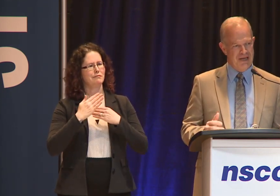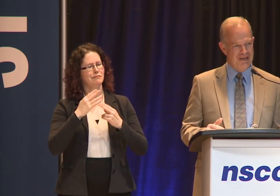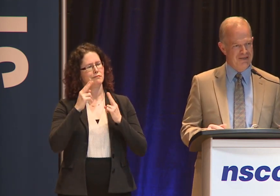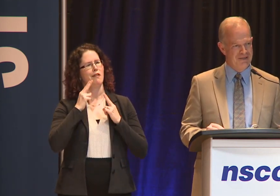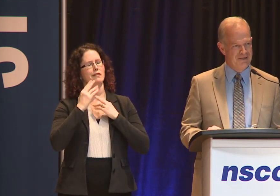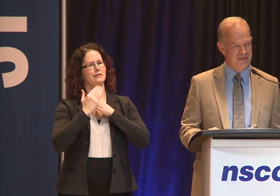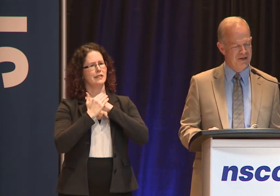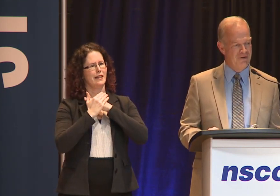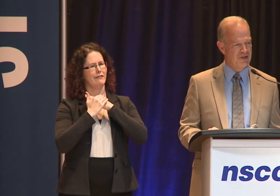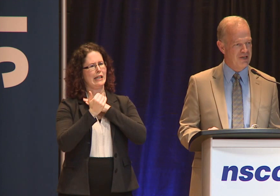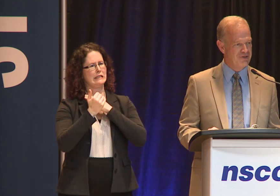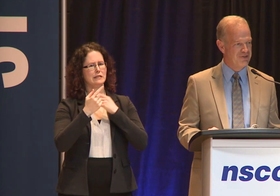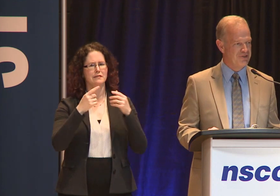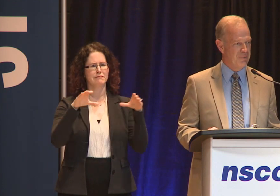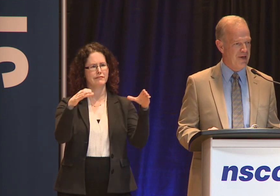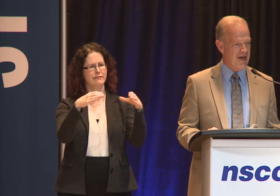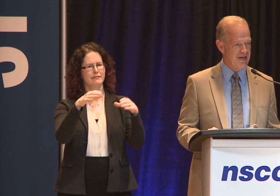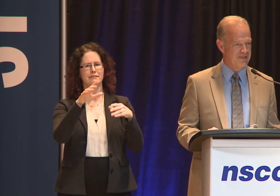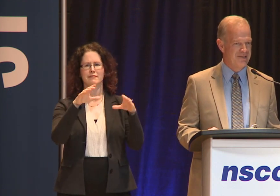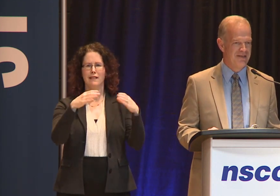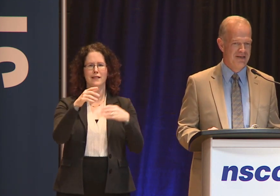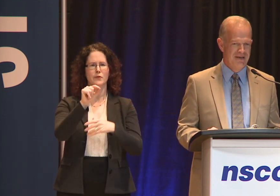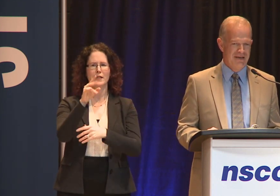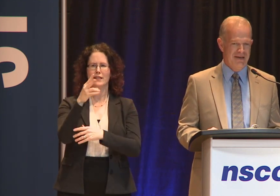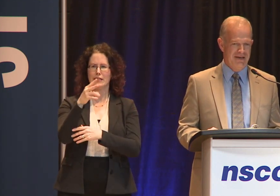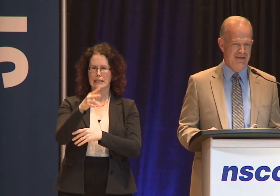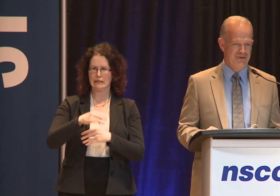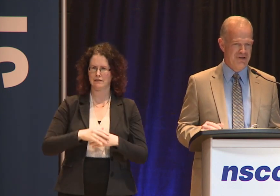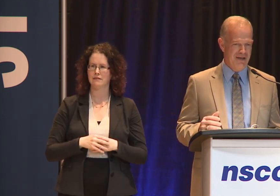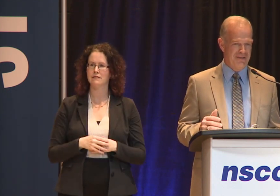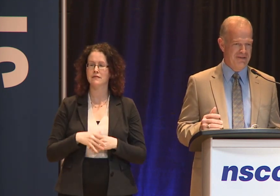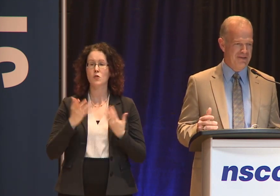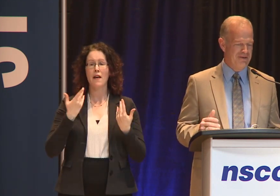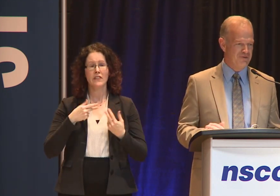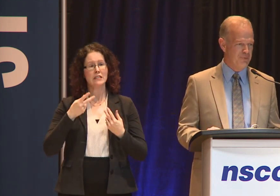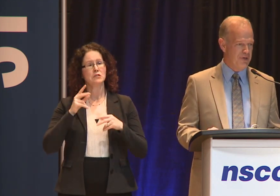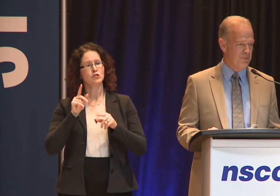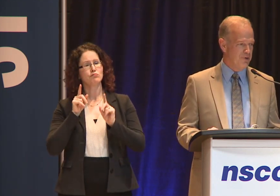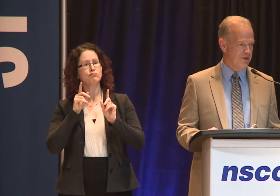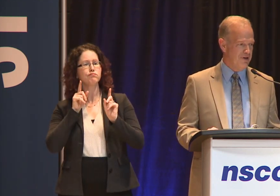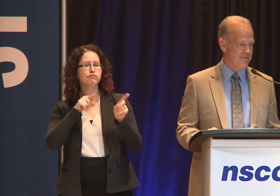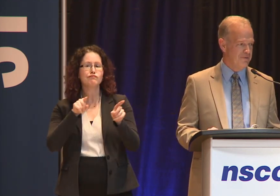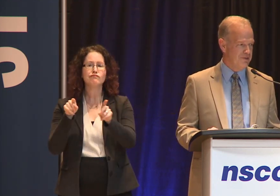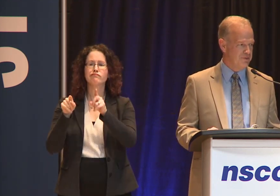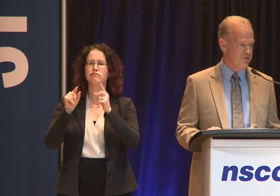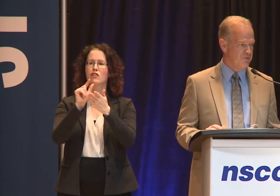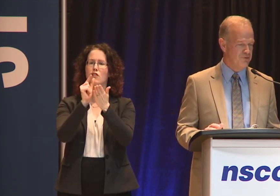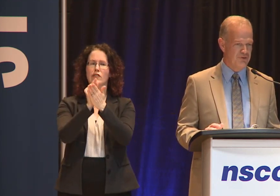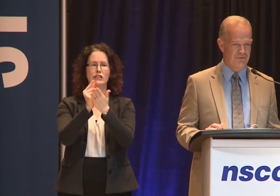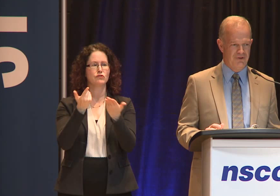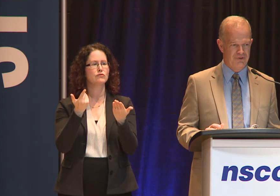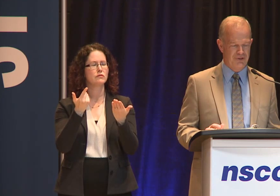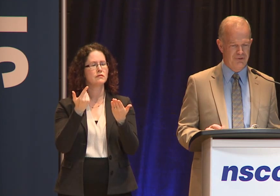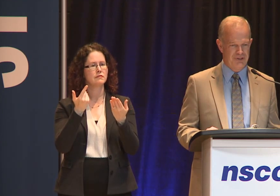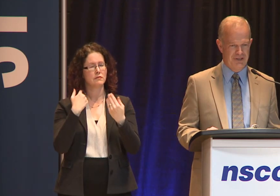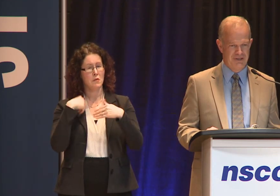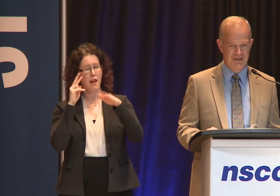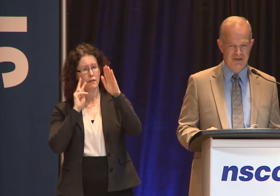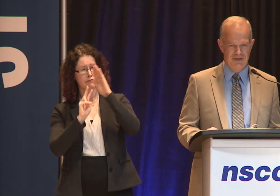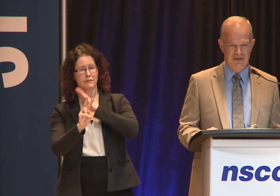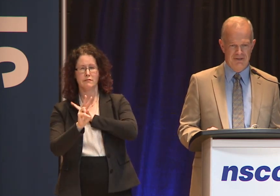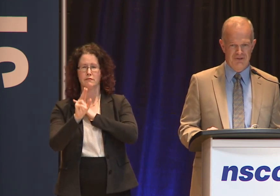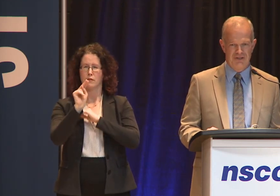to attend convocations in the past, and there's nothing that gives me more confidence for the future of Nova